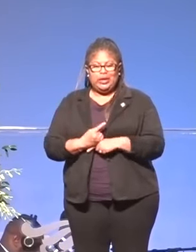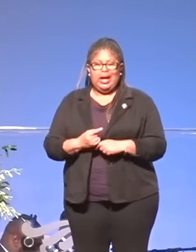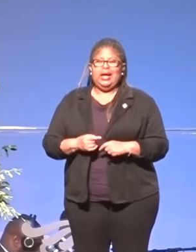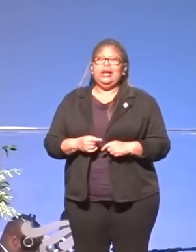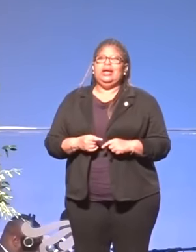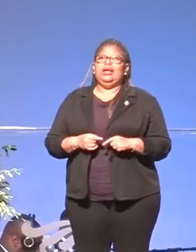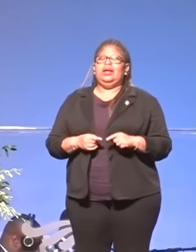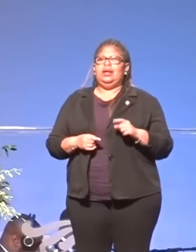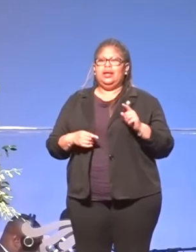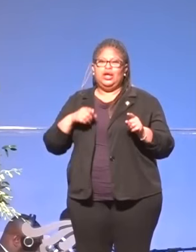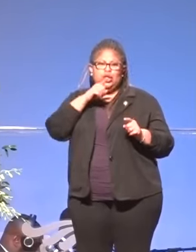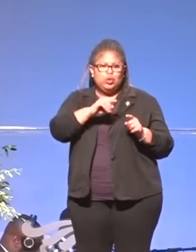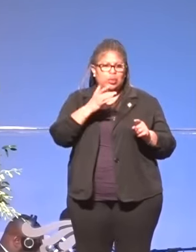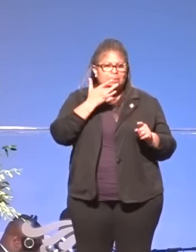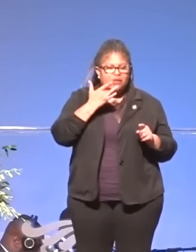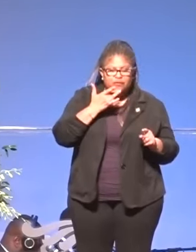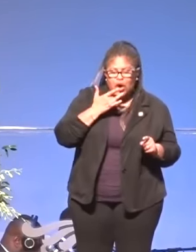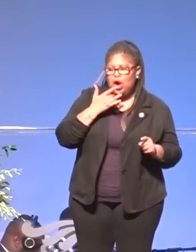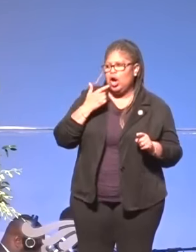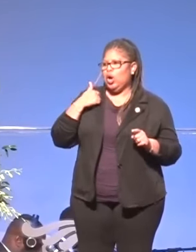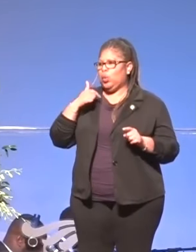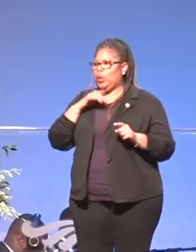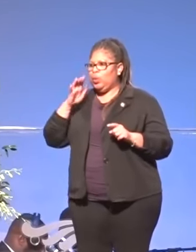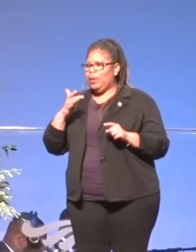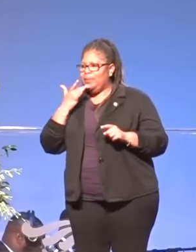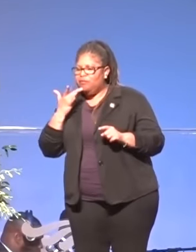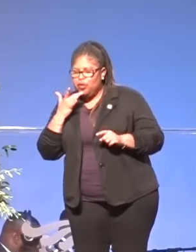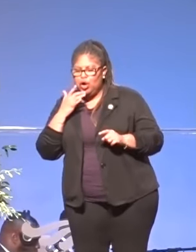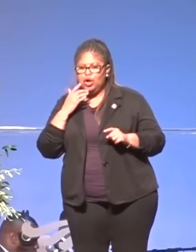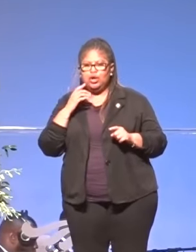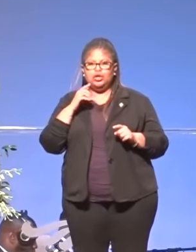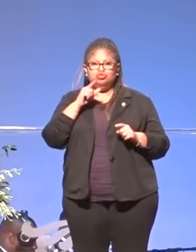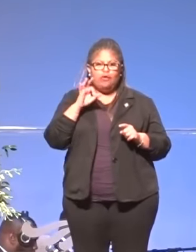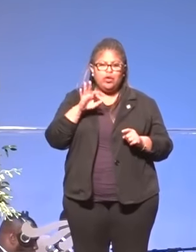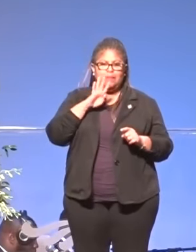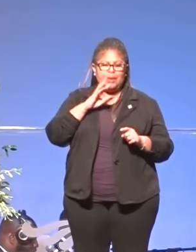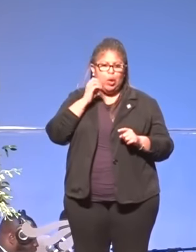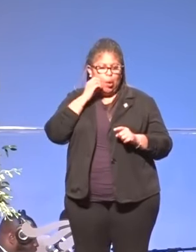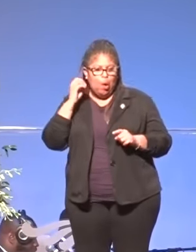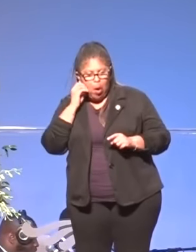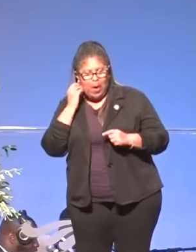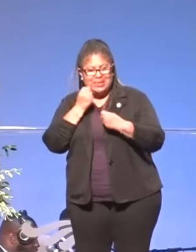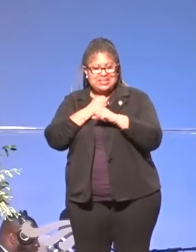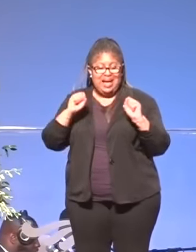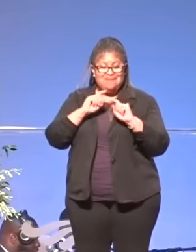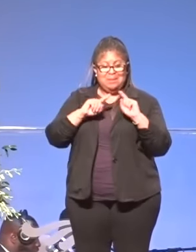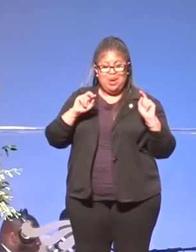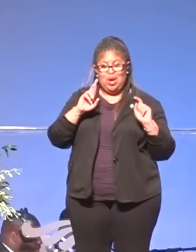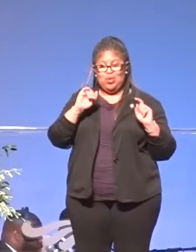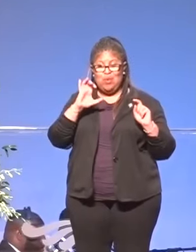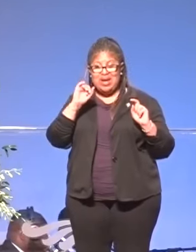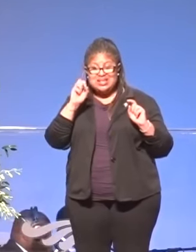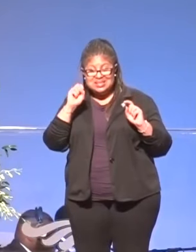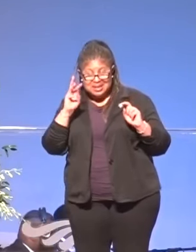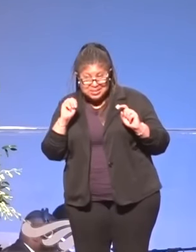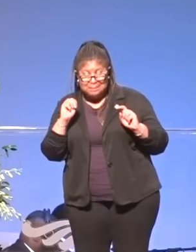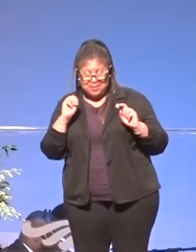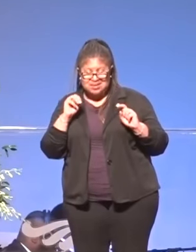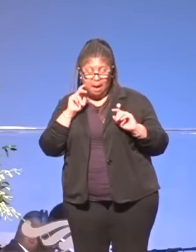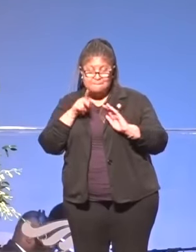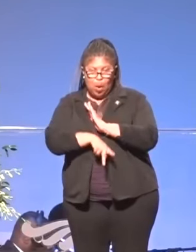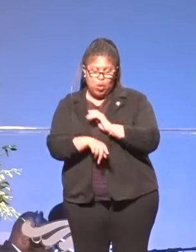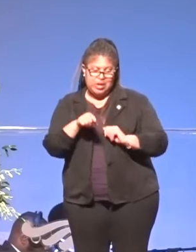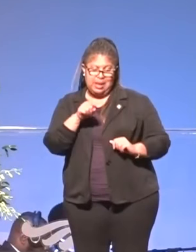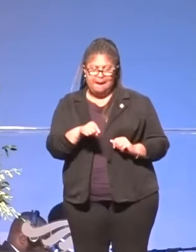You would have rather and we would have rather that George was home and safe, but racism murdered him.